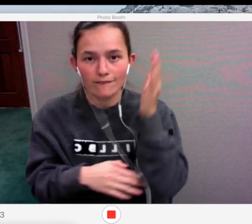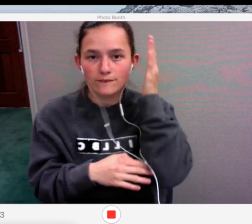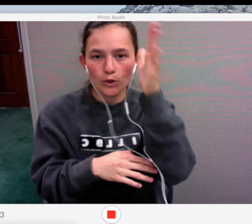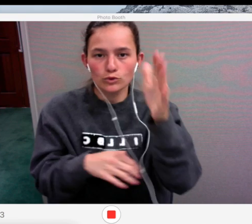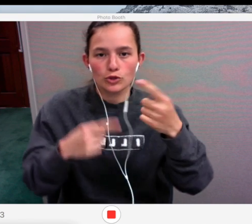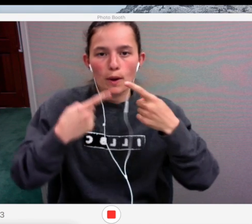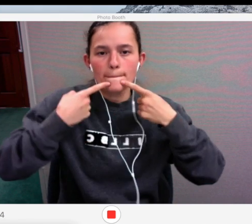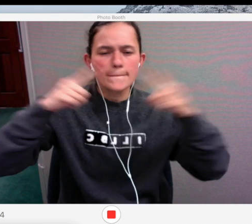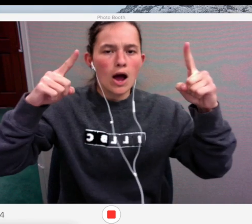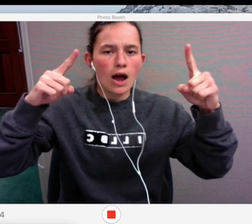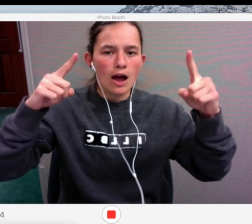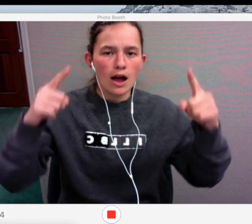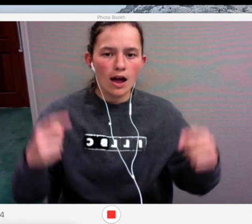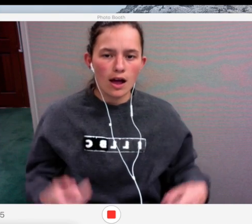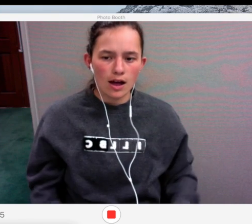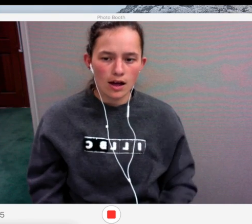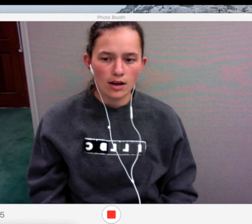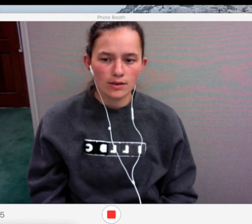searching.